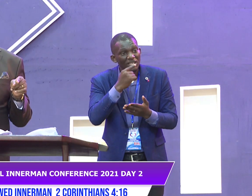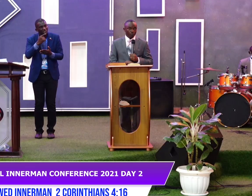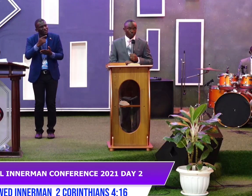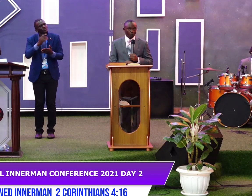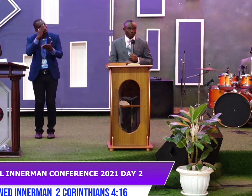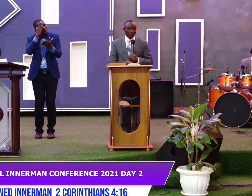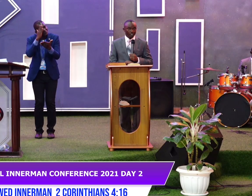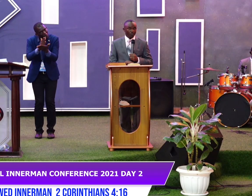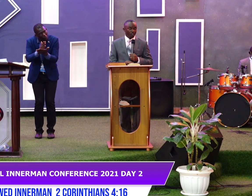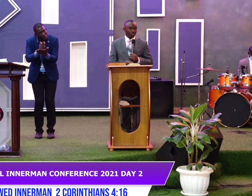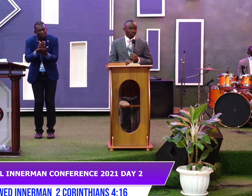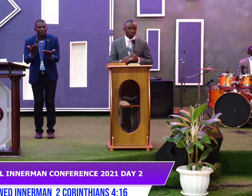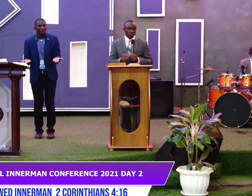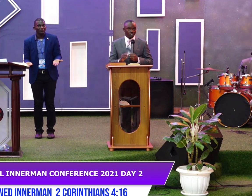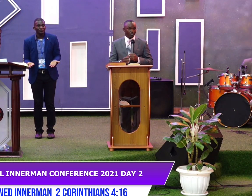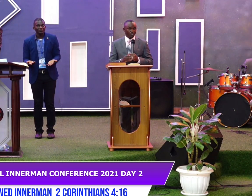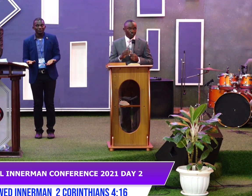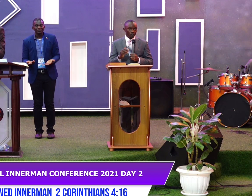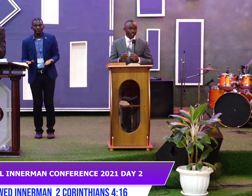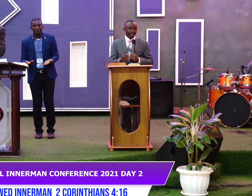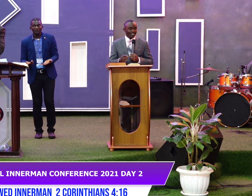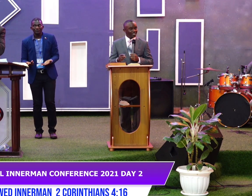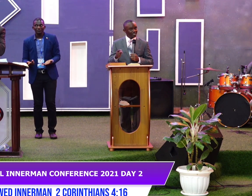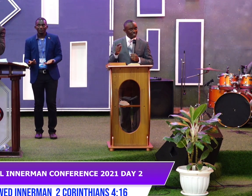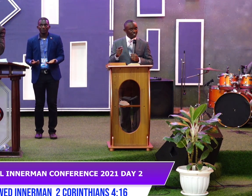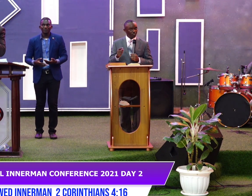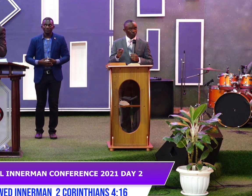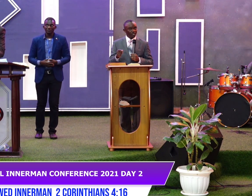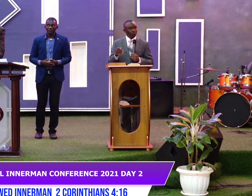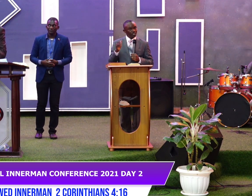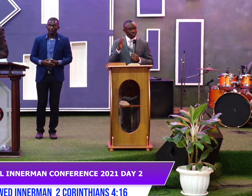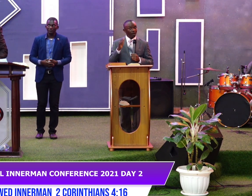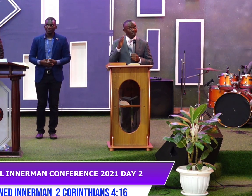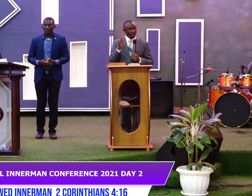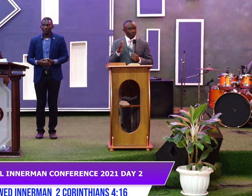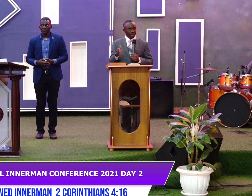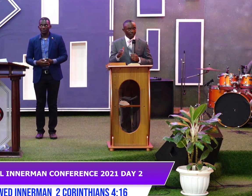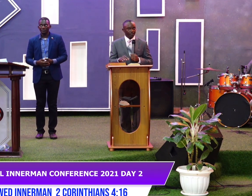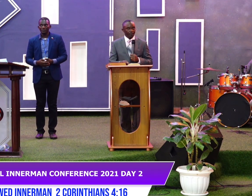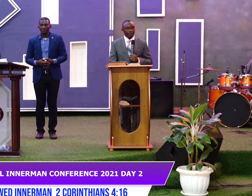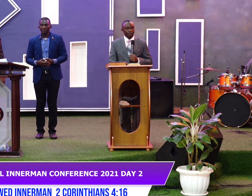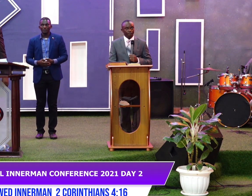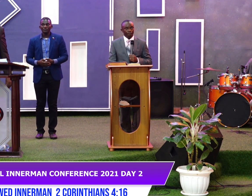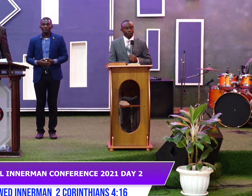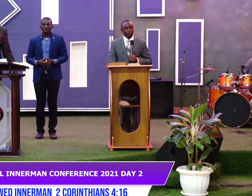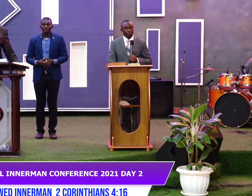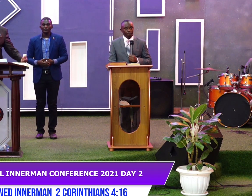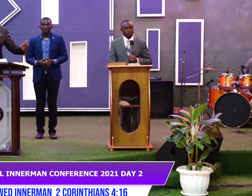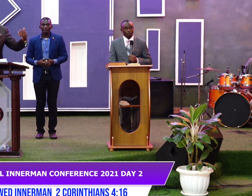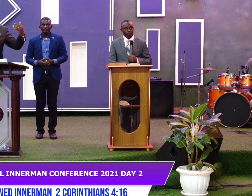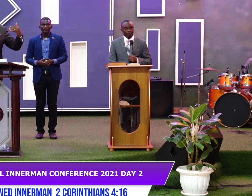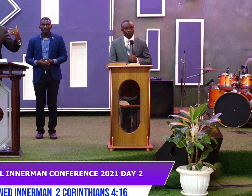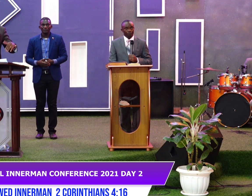times when you worship a moment and you have several songs and you're enjoying and yet it's telling you that please I'm done.